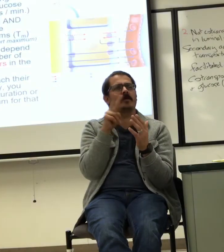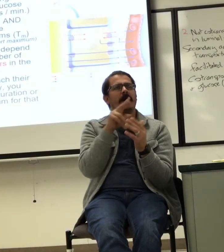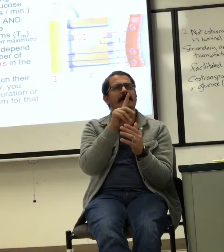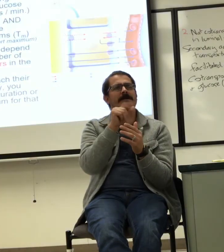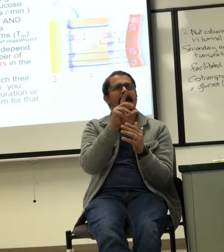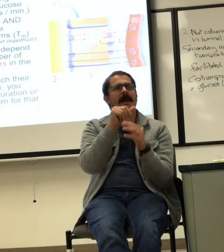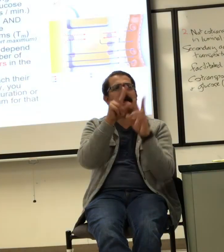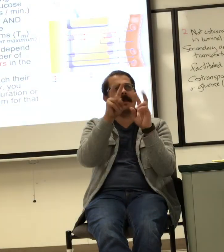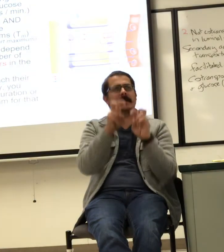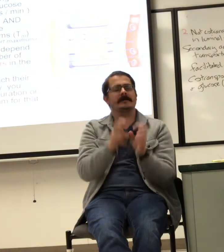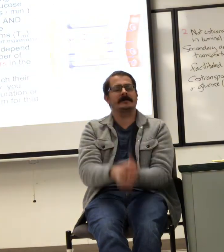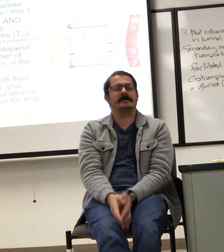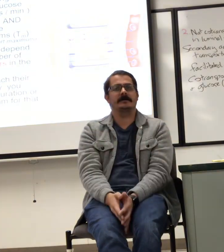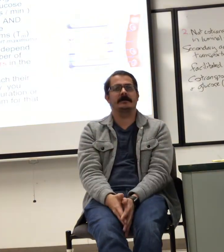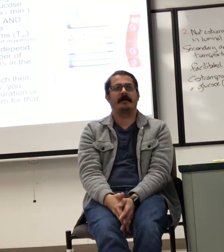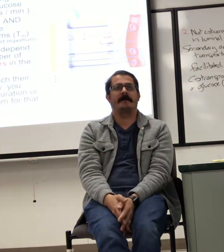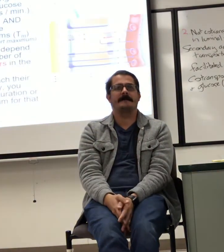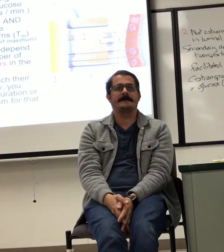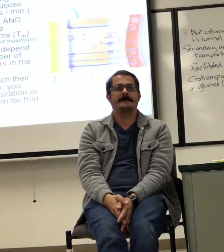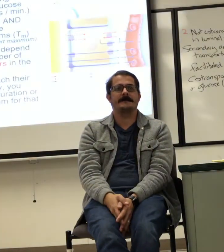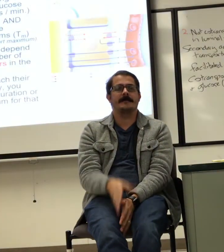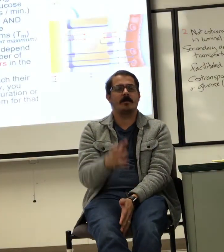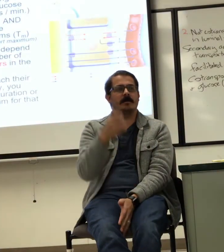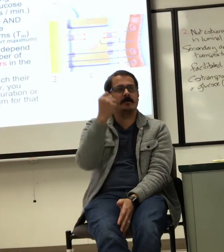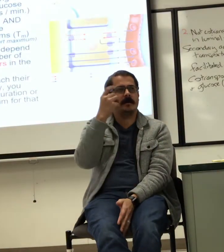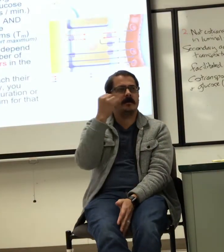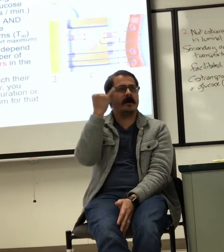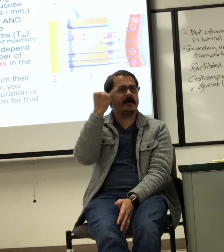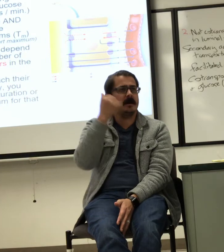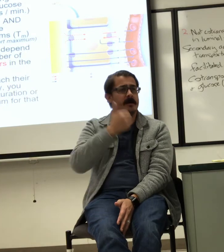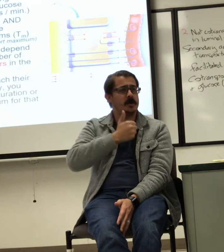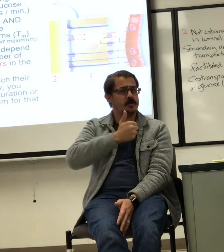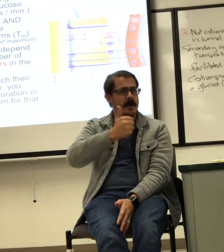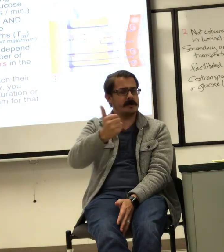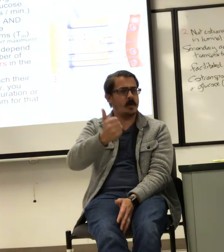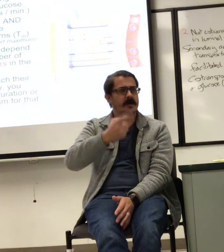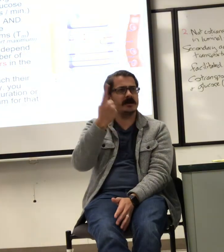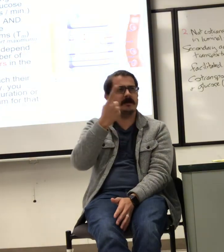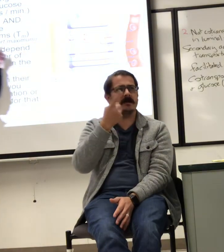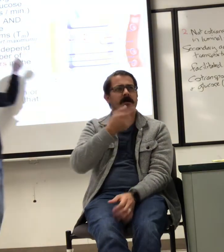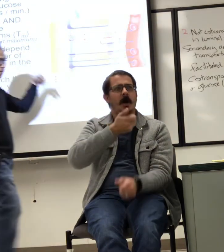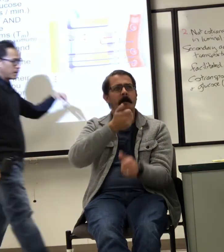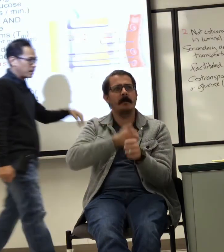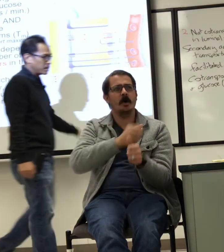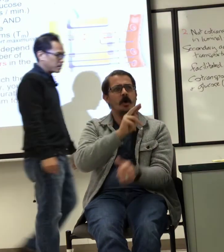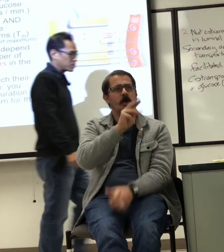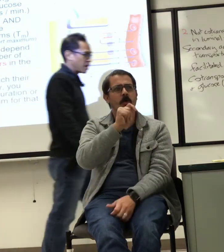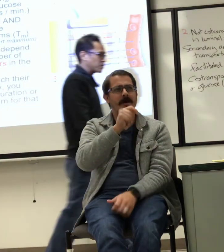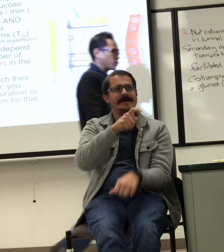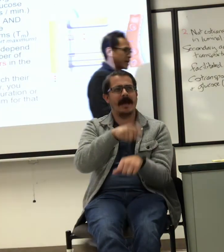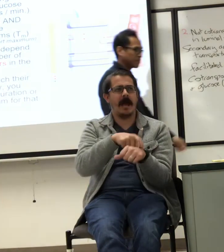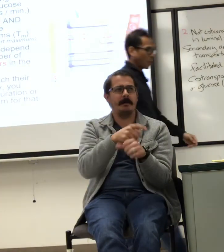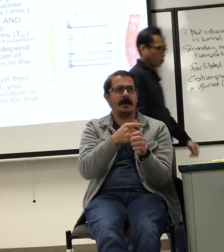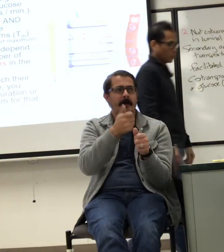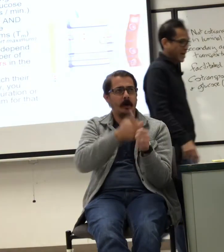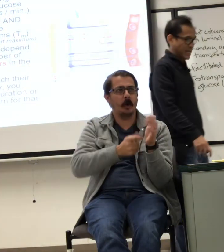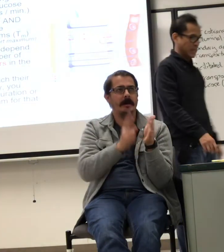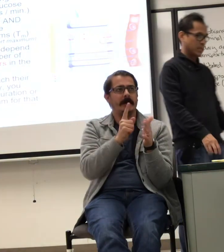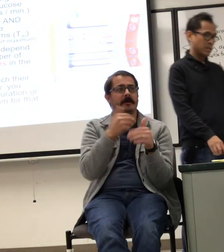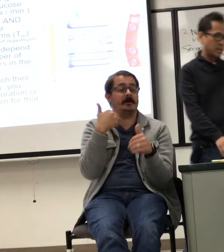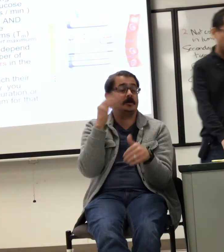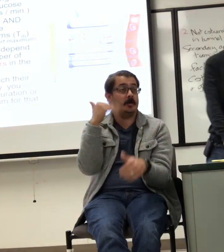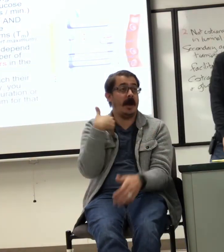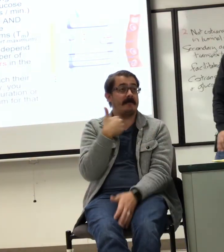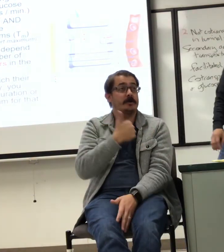want to get back to the idea of transporting something per unit time in mgs per minute. So you have a transport rate.